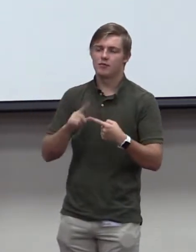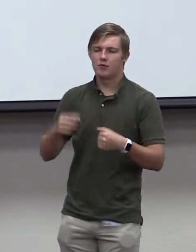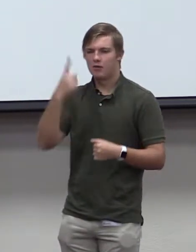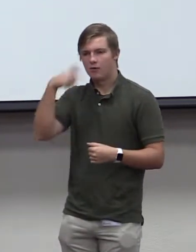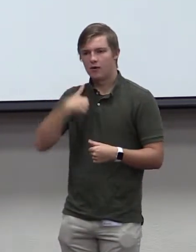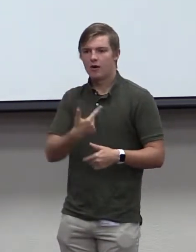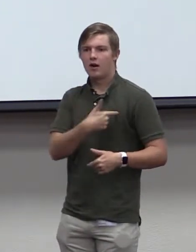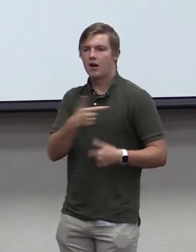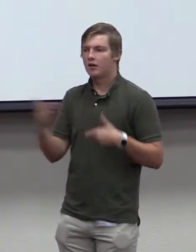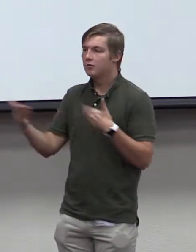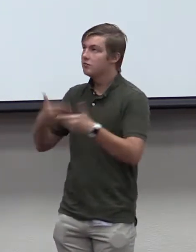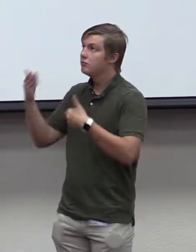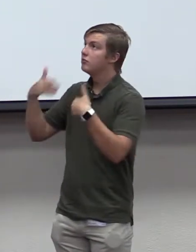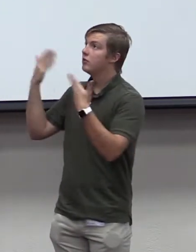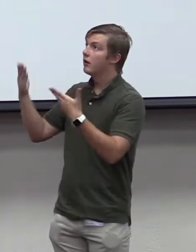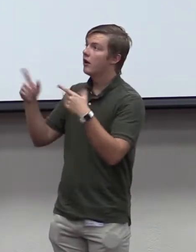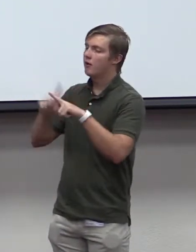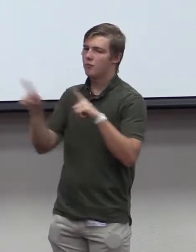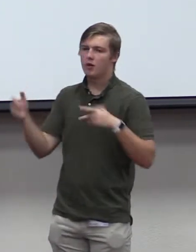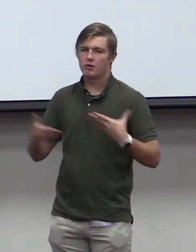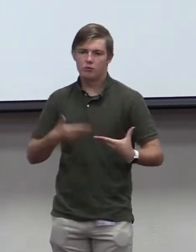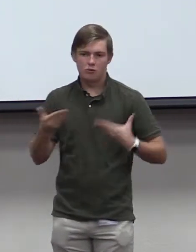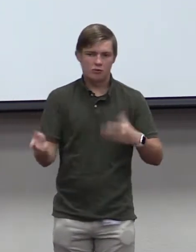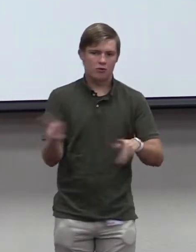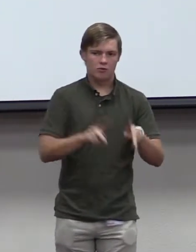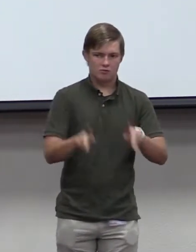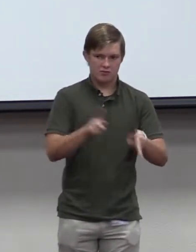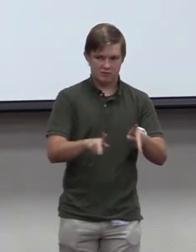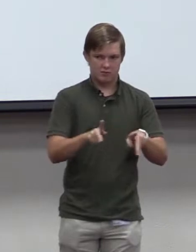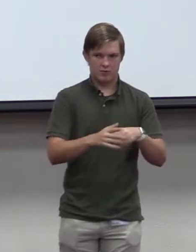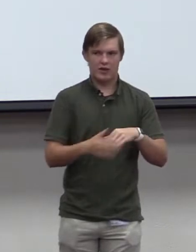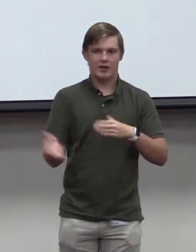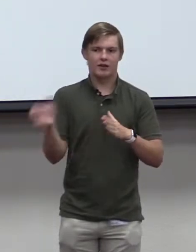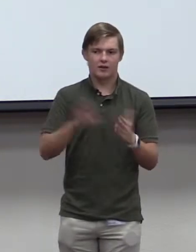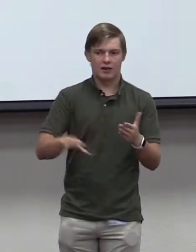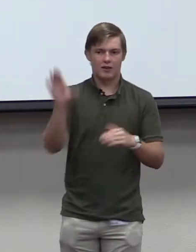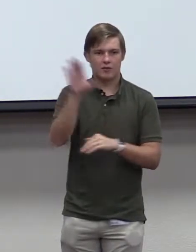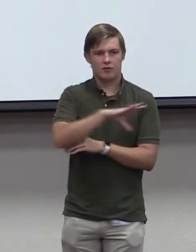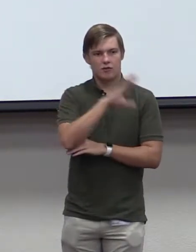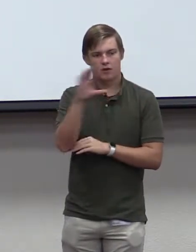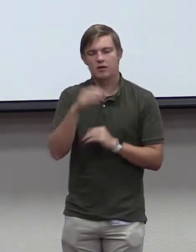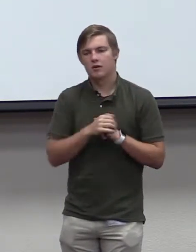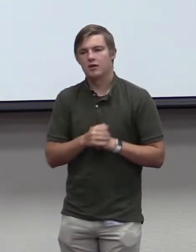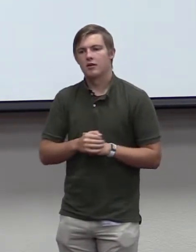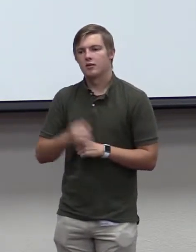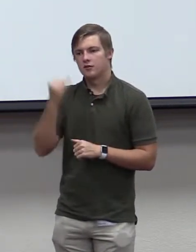other people and to ultimately die on the cross. So if we wish to be more like Jesus,